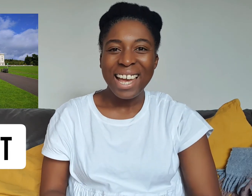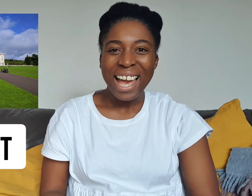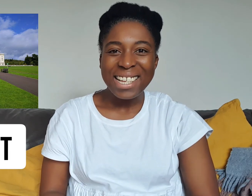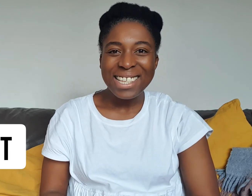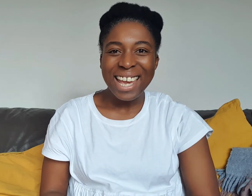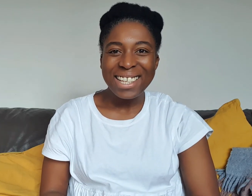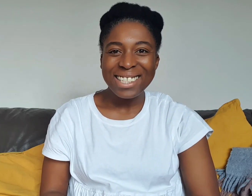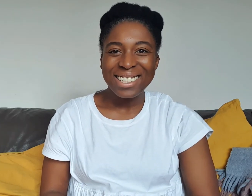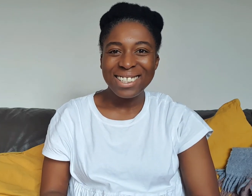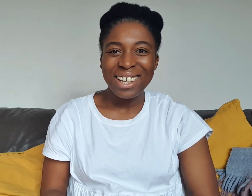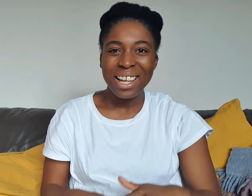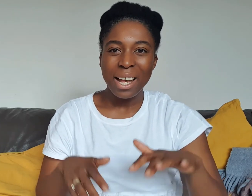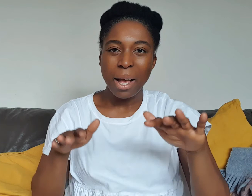and again,